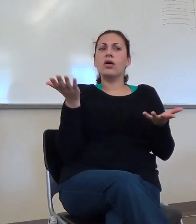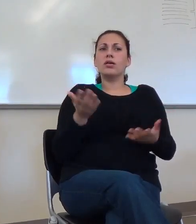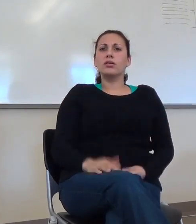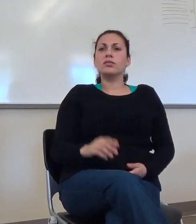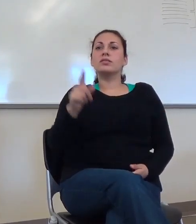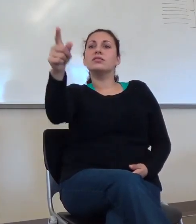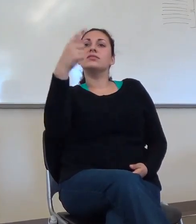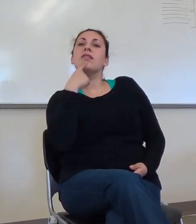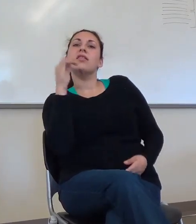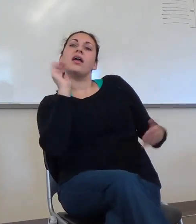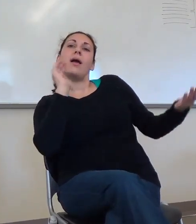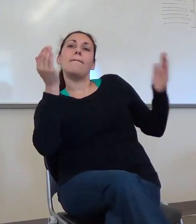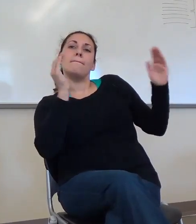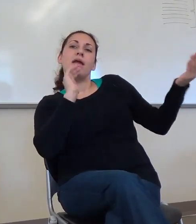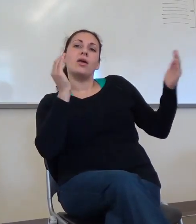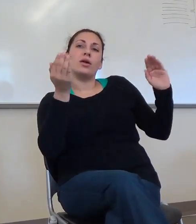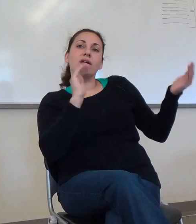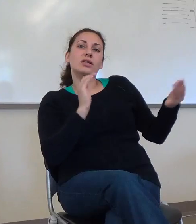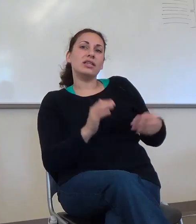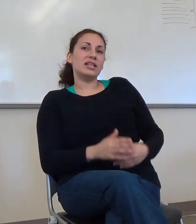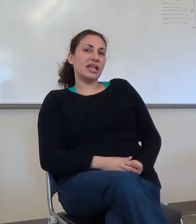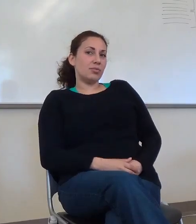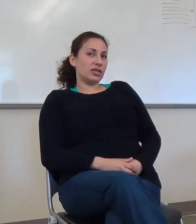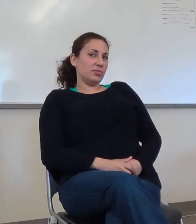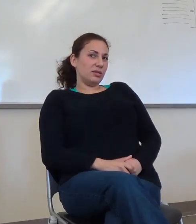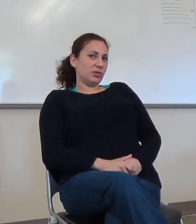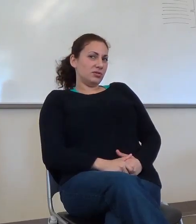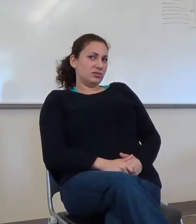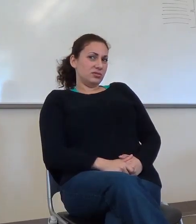Comparing. Okay, this is a Like labeling reference people? to